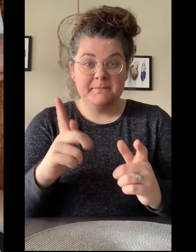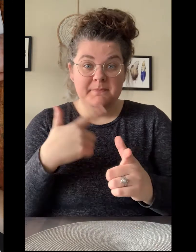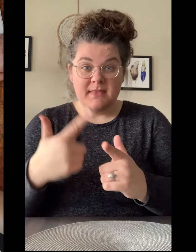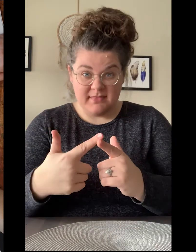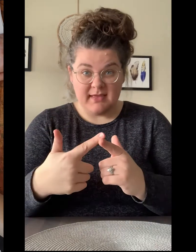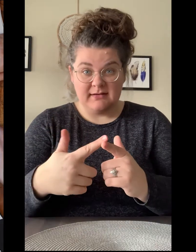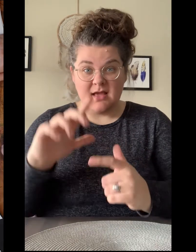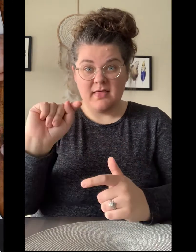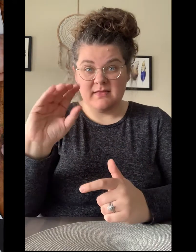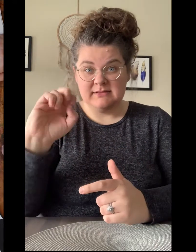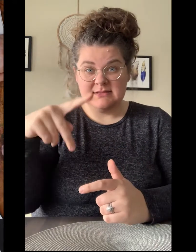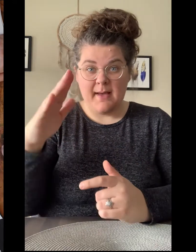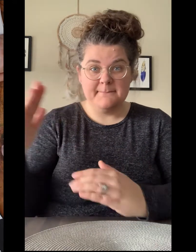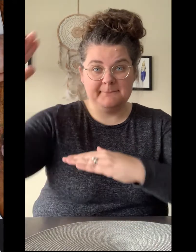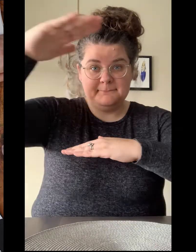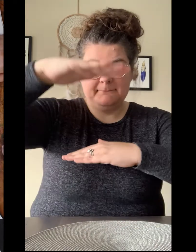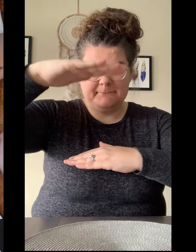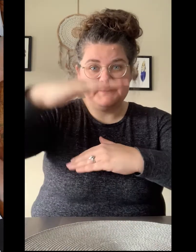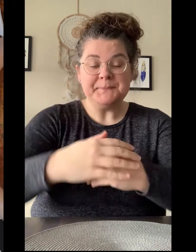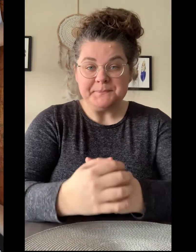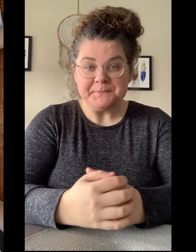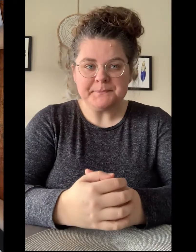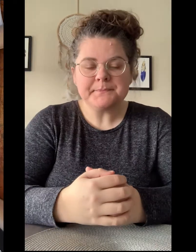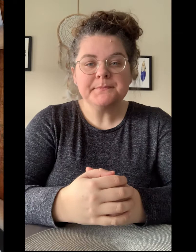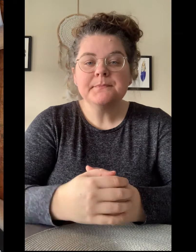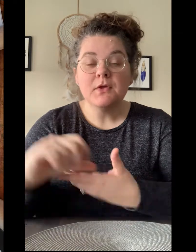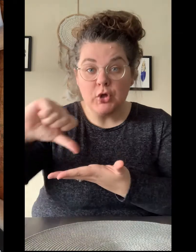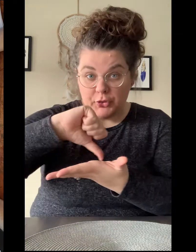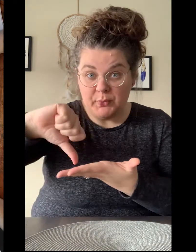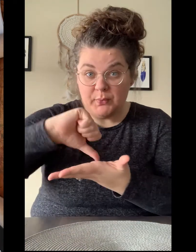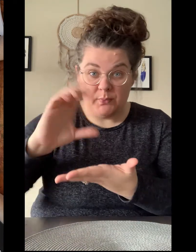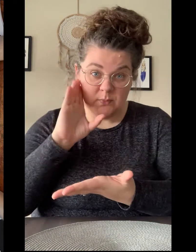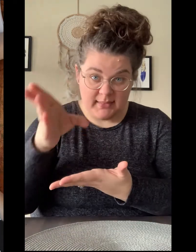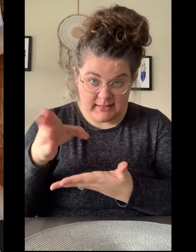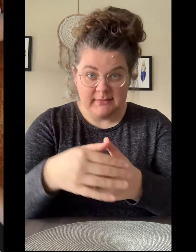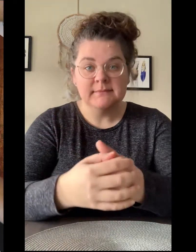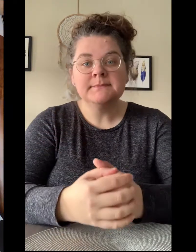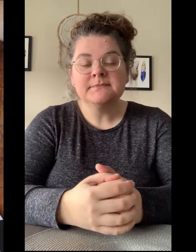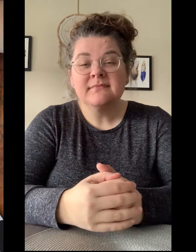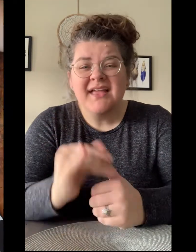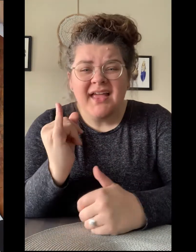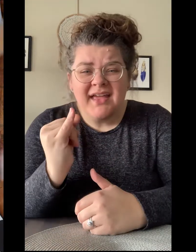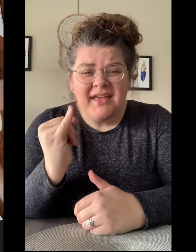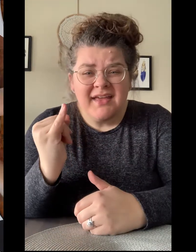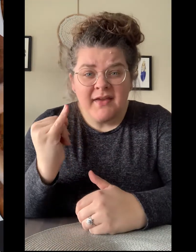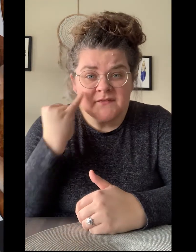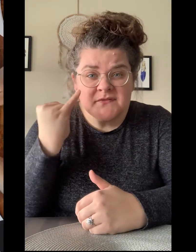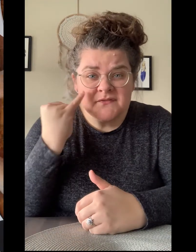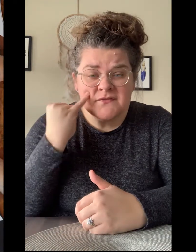And then the one that goes on the top. So we'll glue all those down. If you're